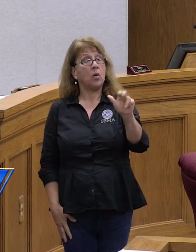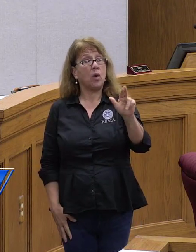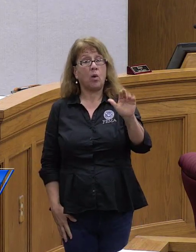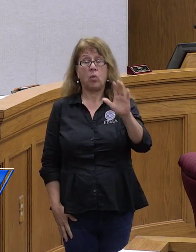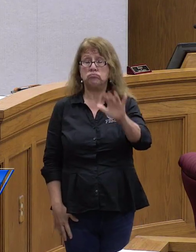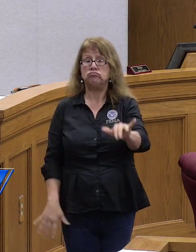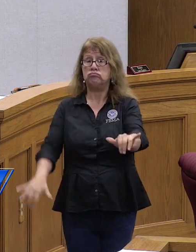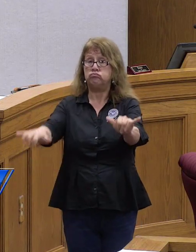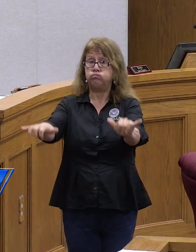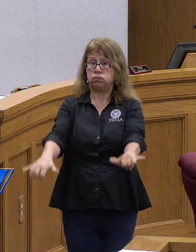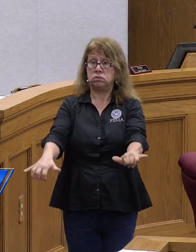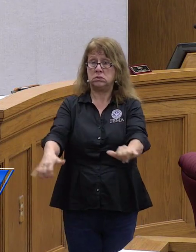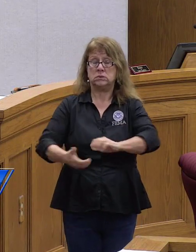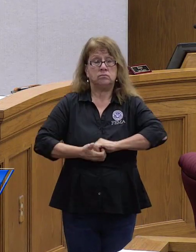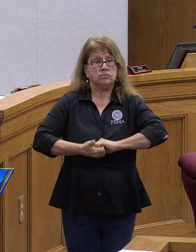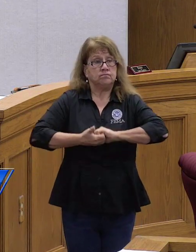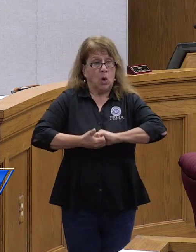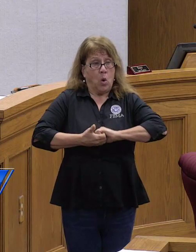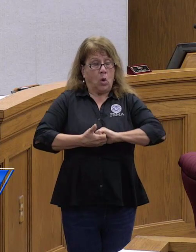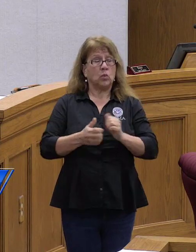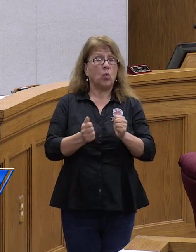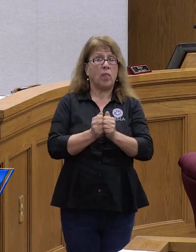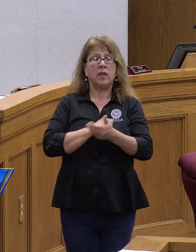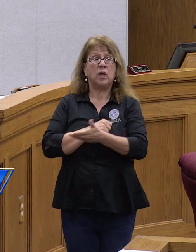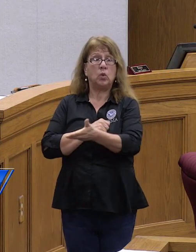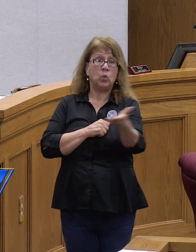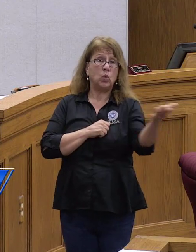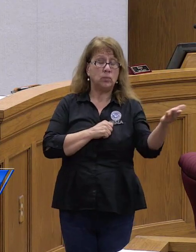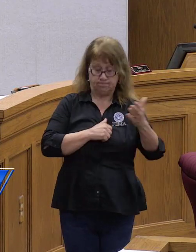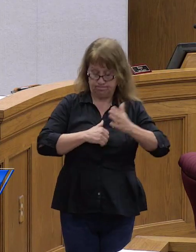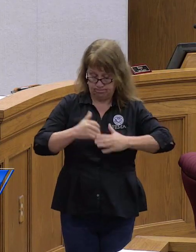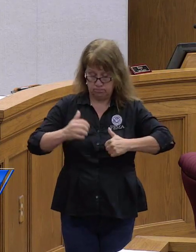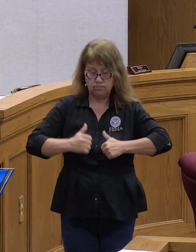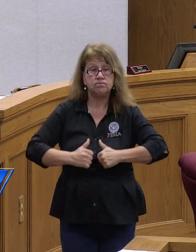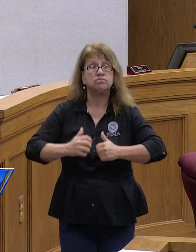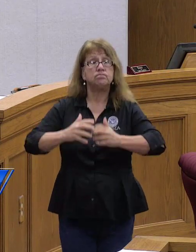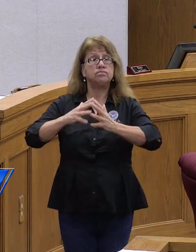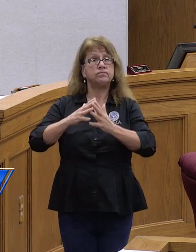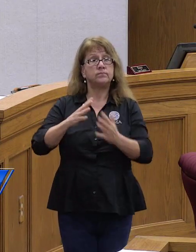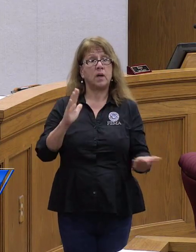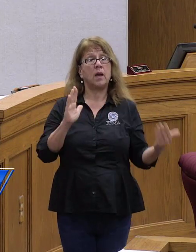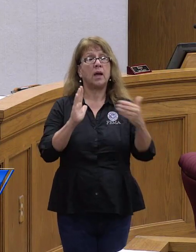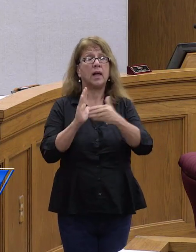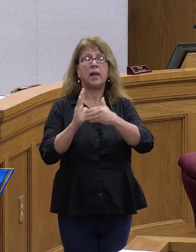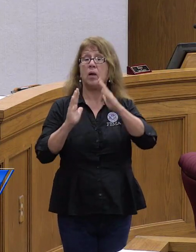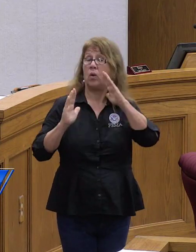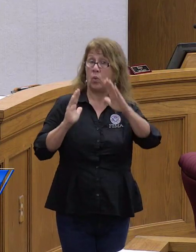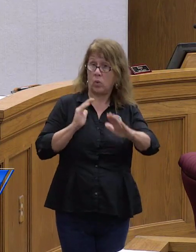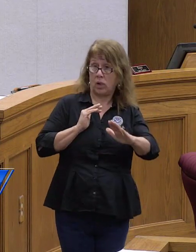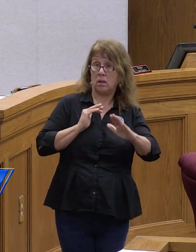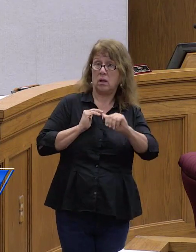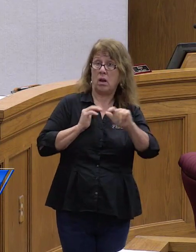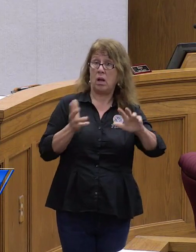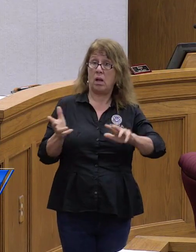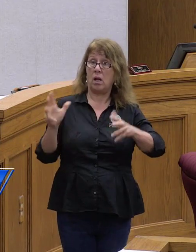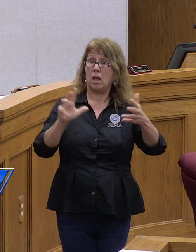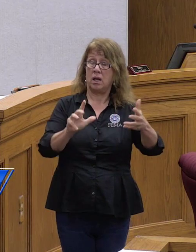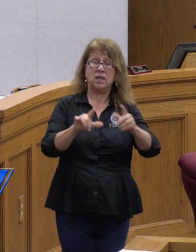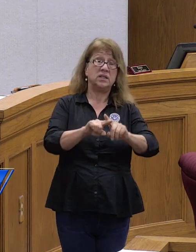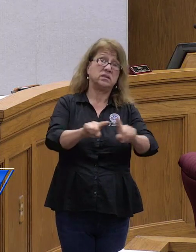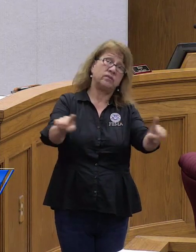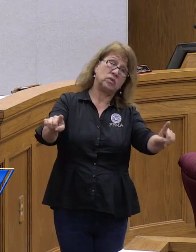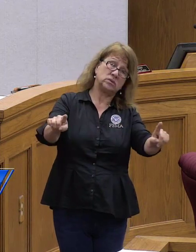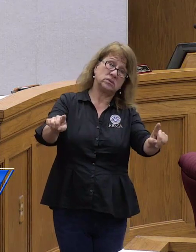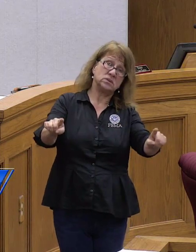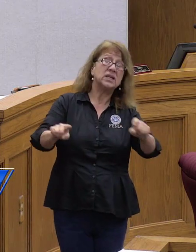working with your partners and beside the partners to help rebuild the communities and help people rebuild their lives. We all know every disaster is different, and the needs of this one